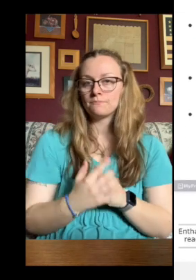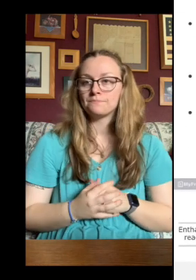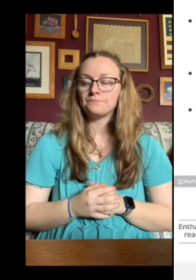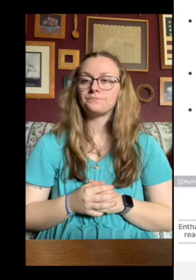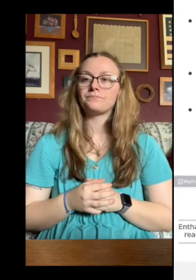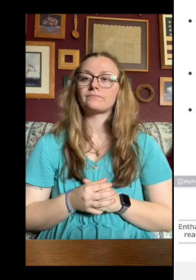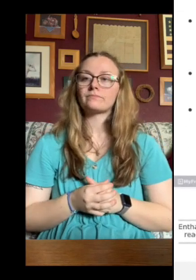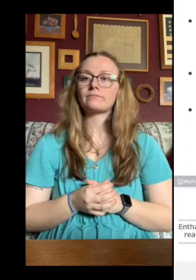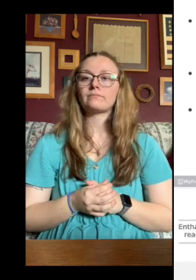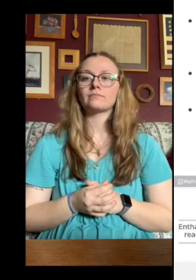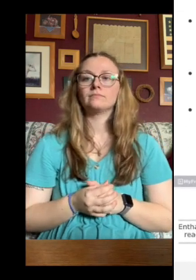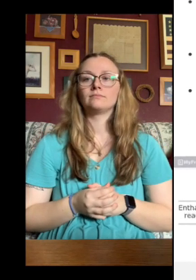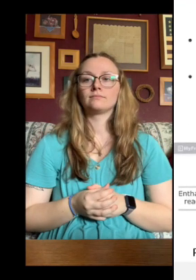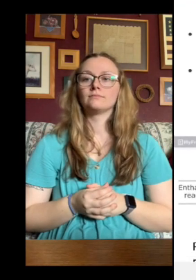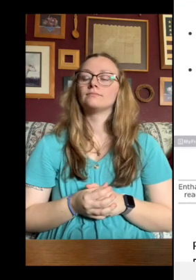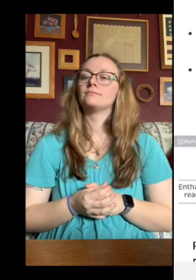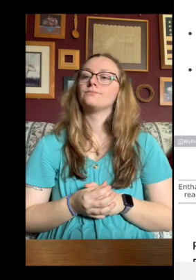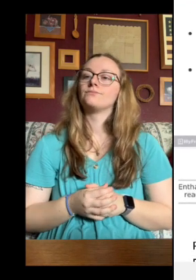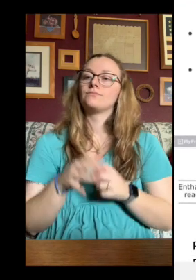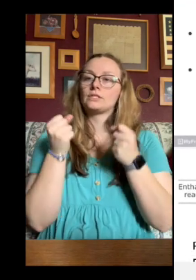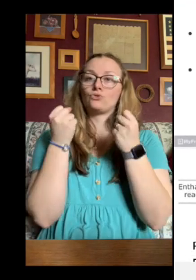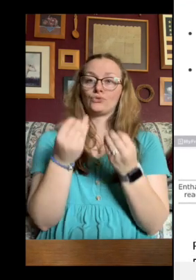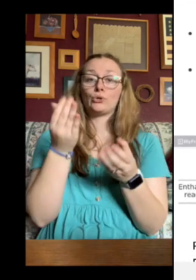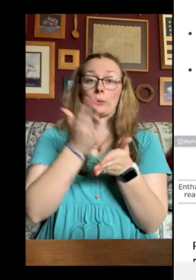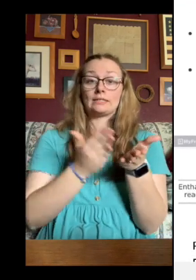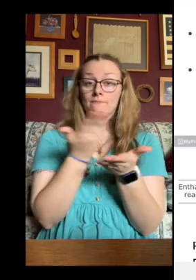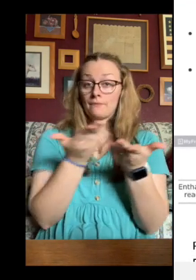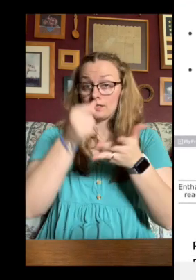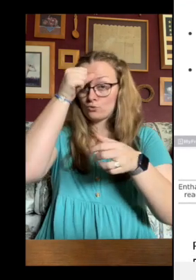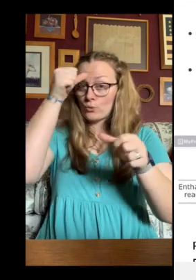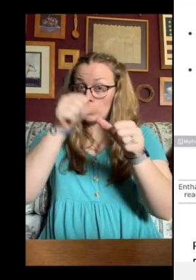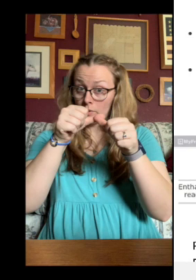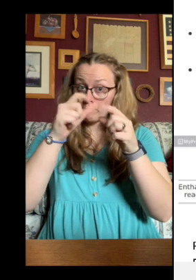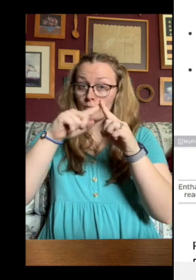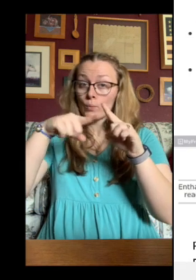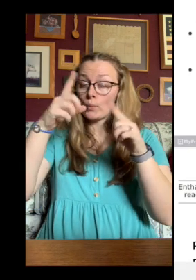Alright. So, some things to remember when you're calculating enthalpy.